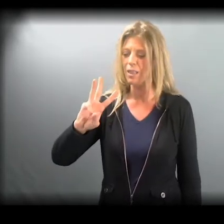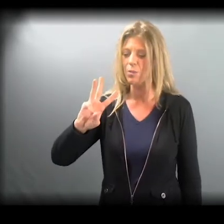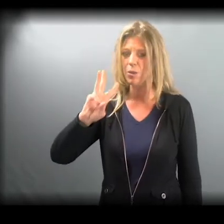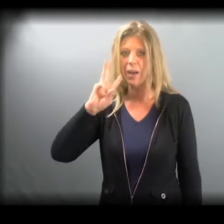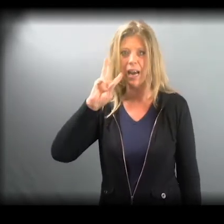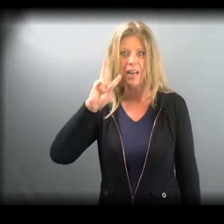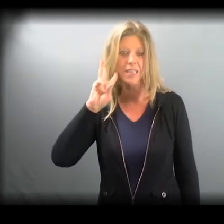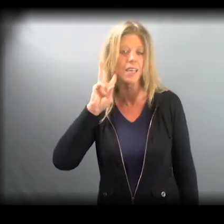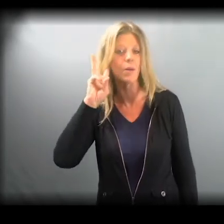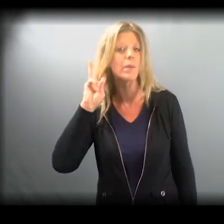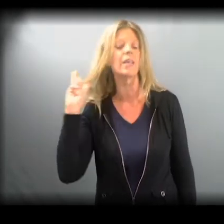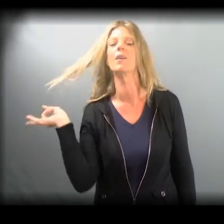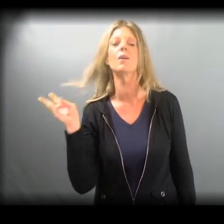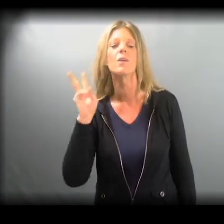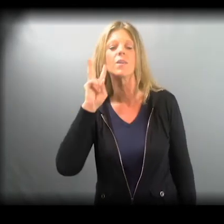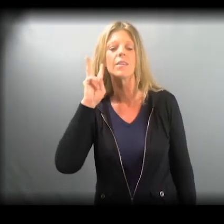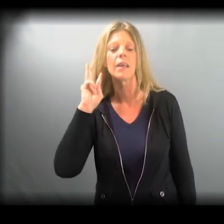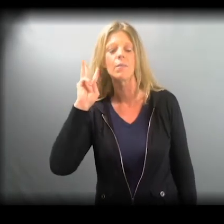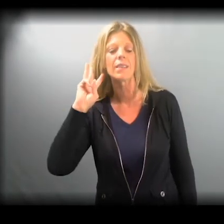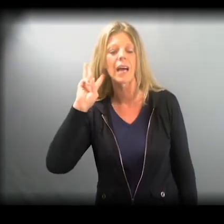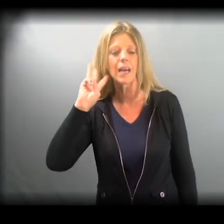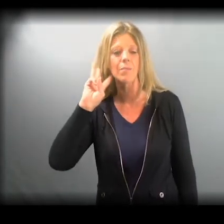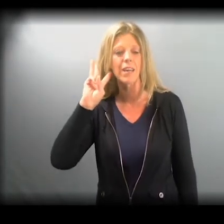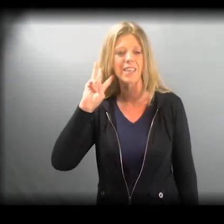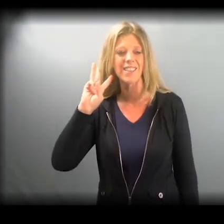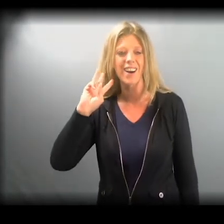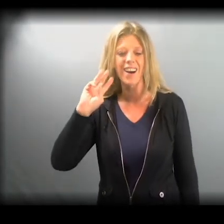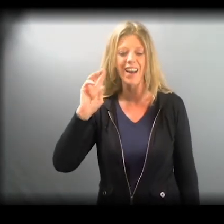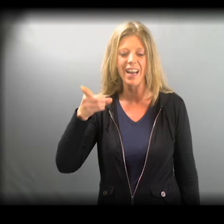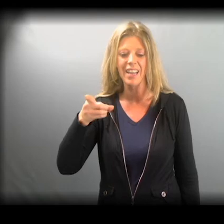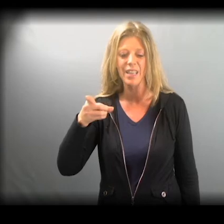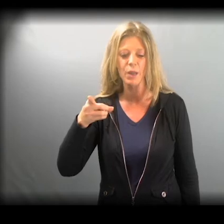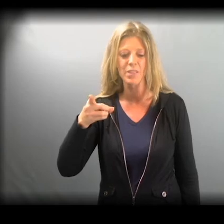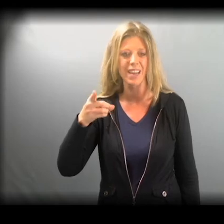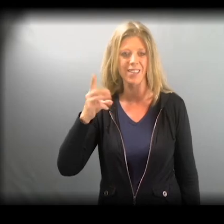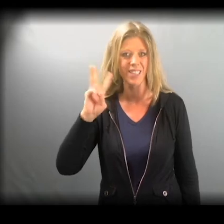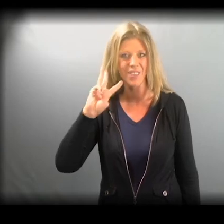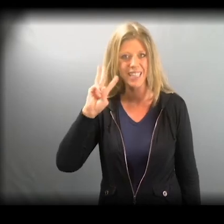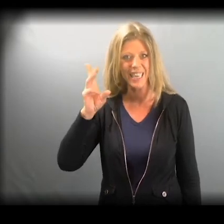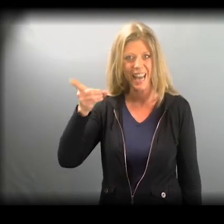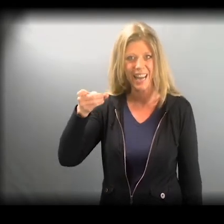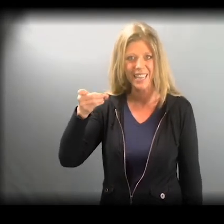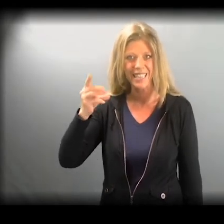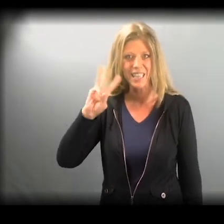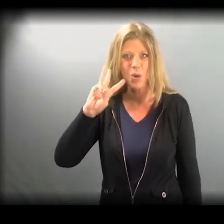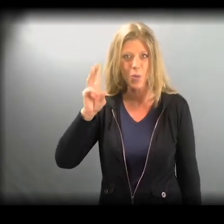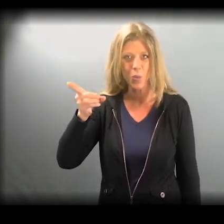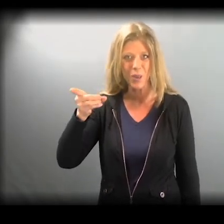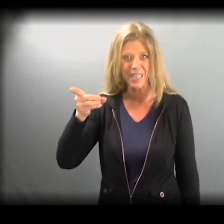W hand up here on the same side by your jaw, and it comes out to a D hand. Would.